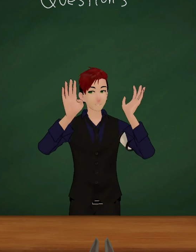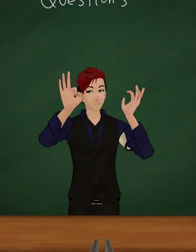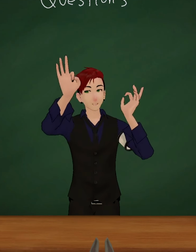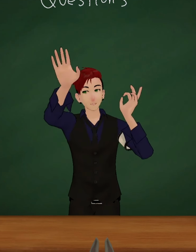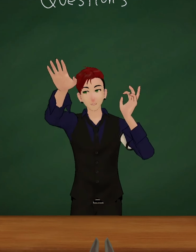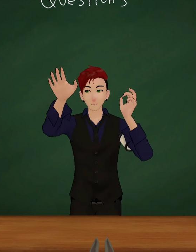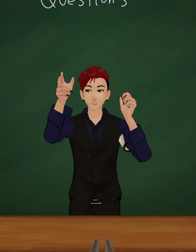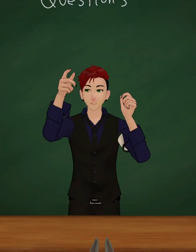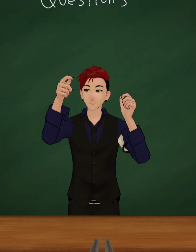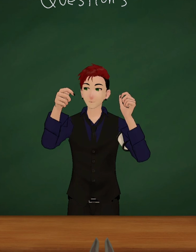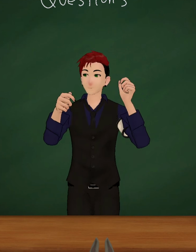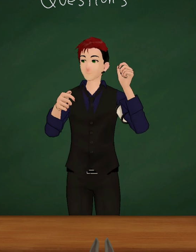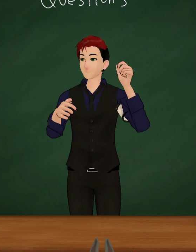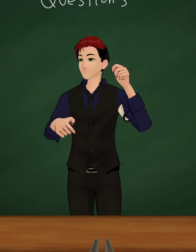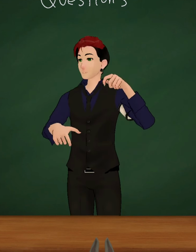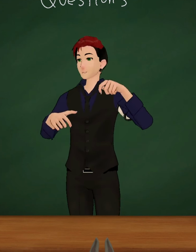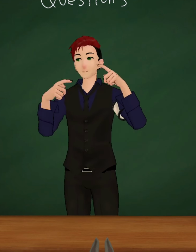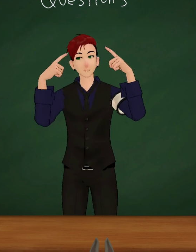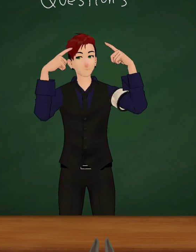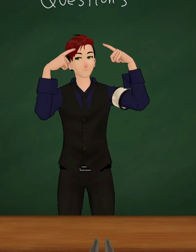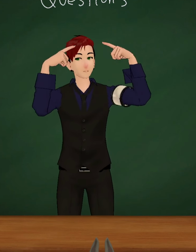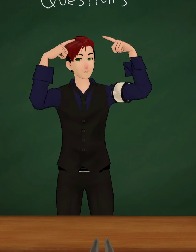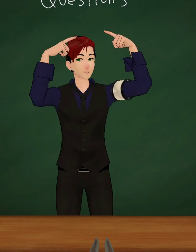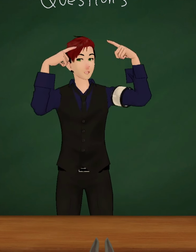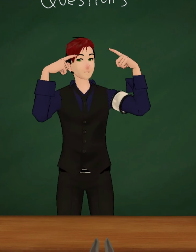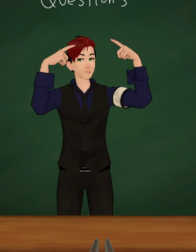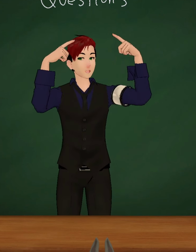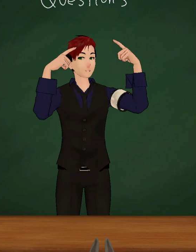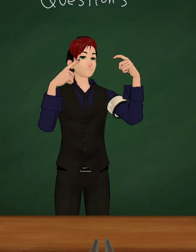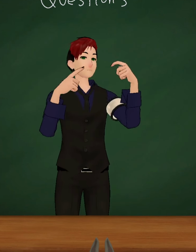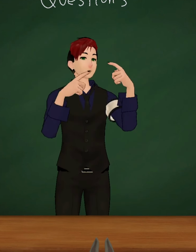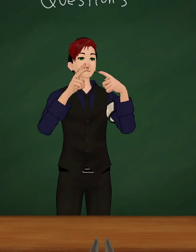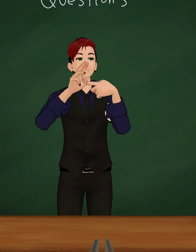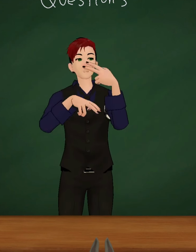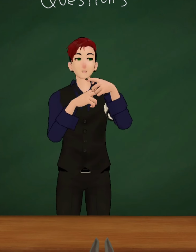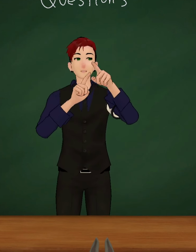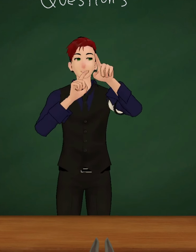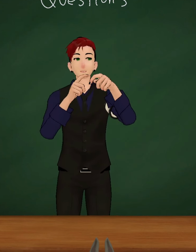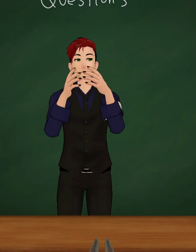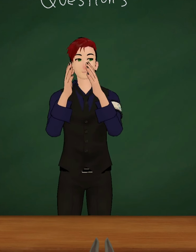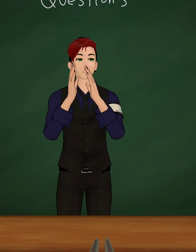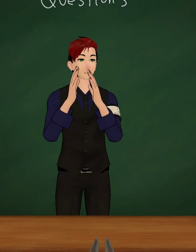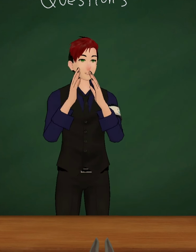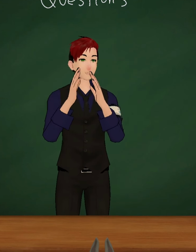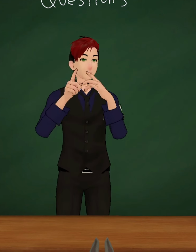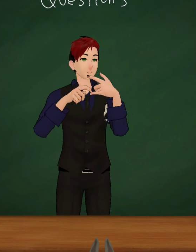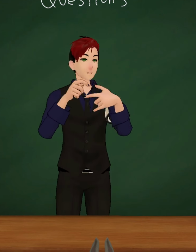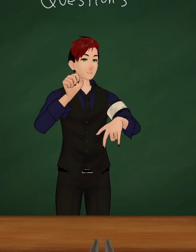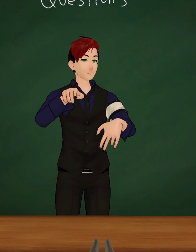So here you go. Here's your little tidbit. Your eyebrows determine what kind of answer you're looking for when you ask a